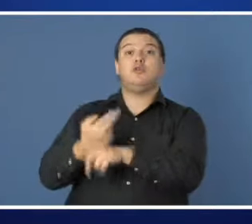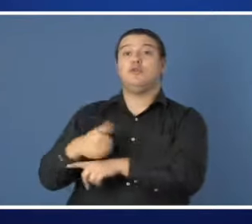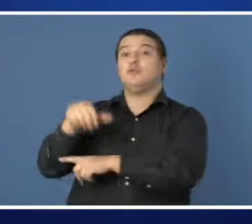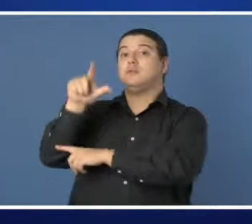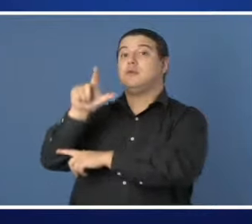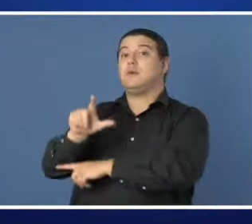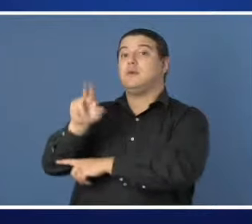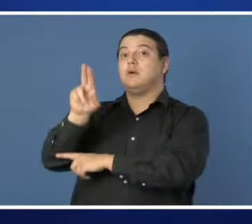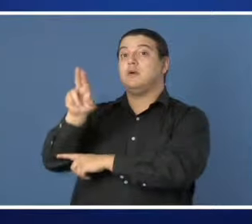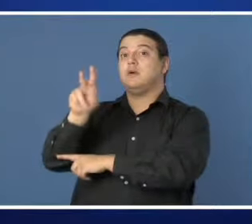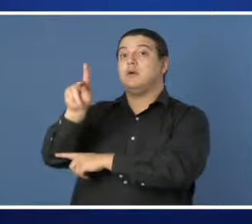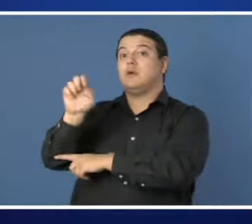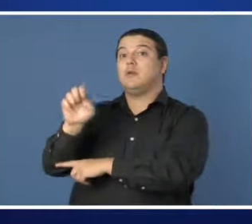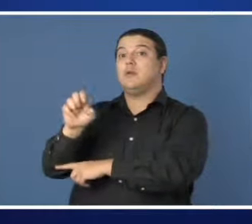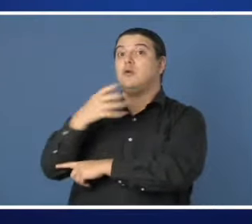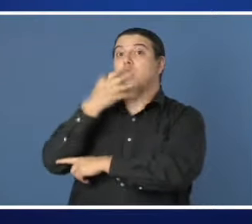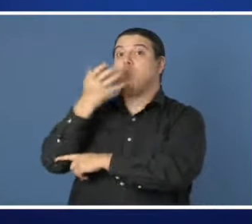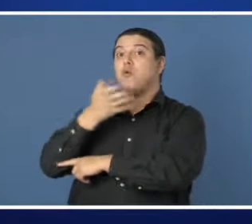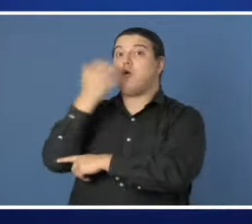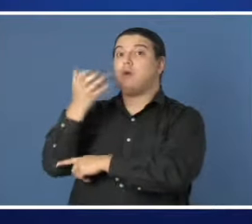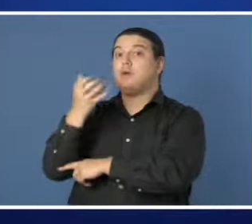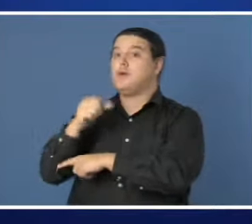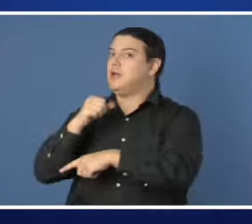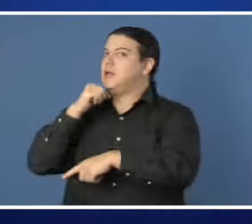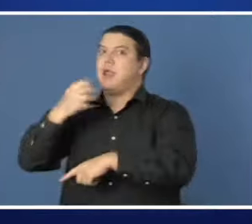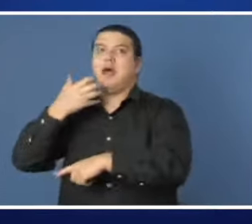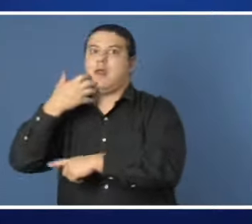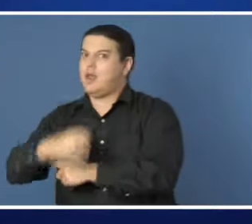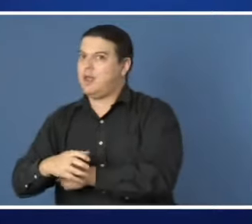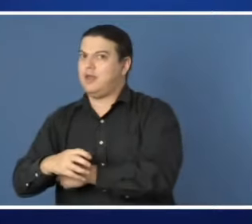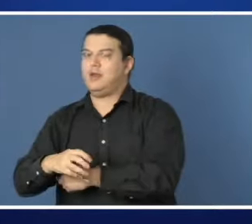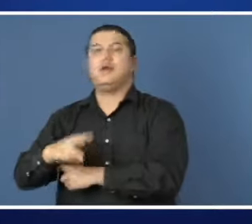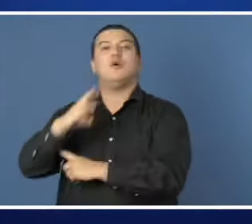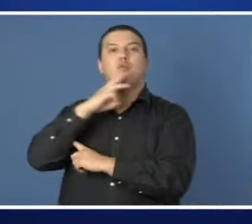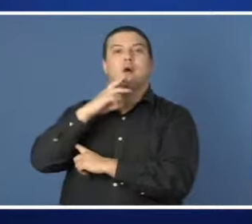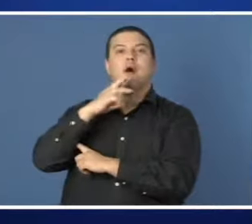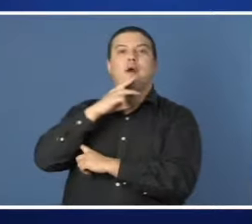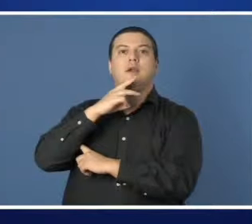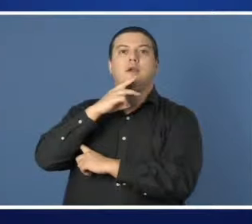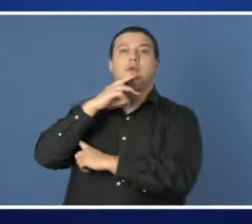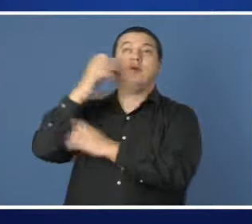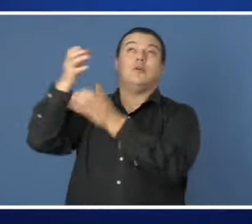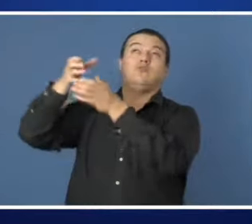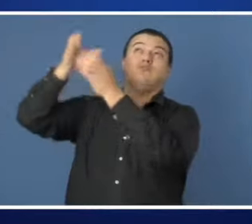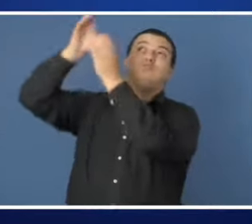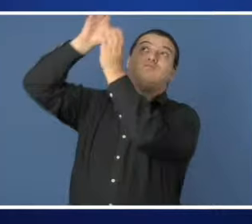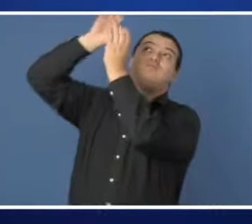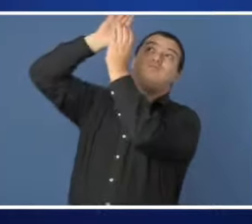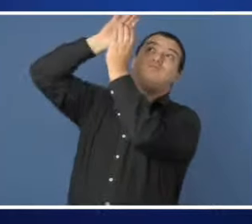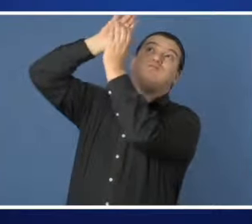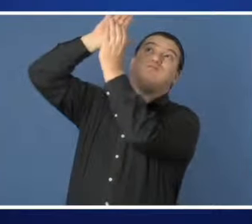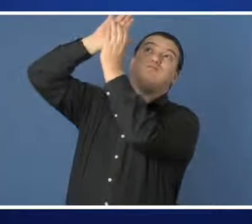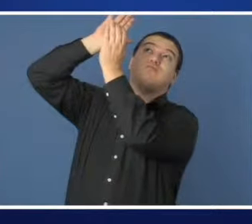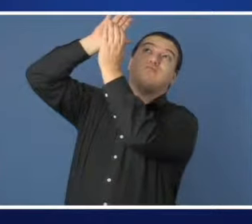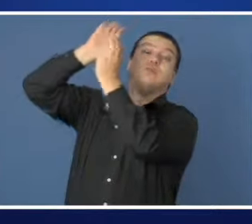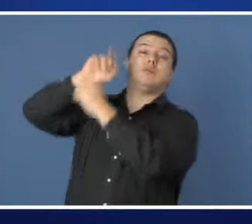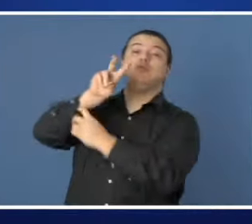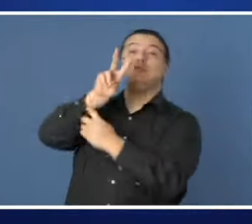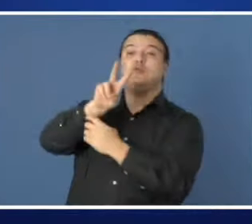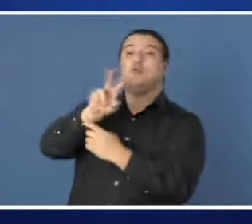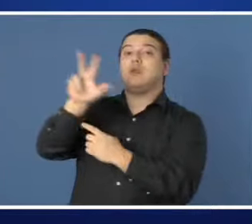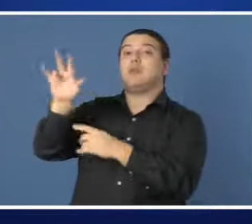flood eye with lukewarm, not hot, water, poured from a large glass 2 or